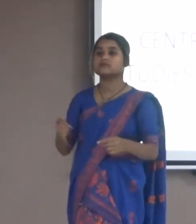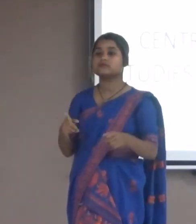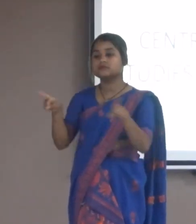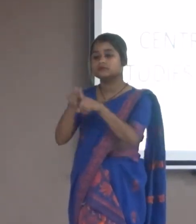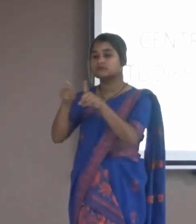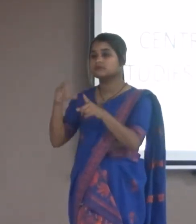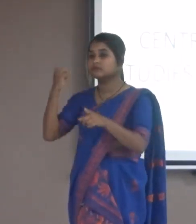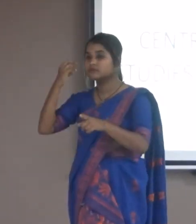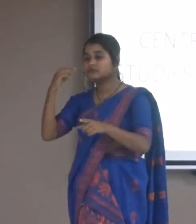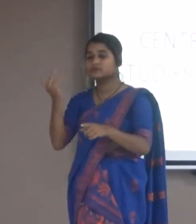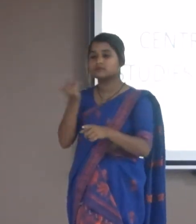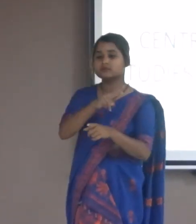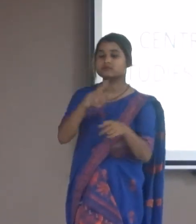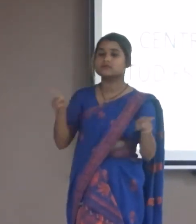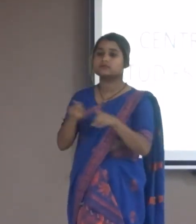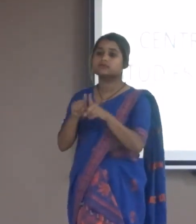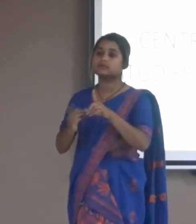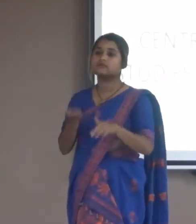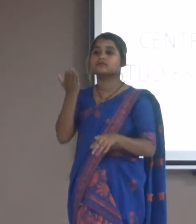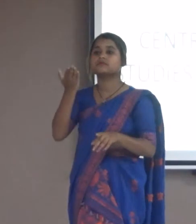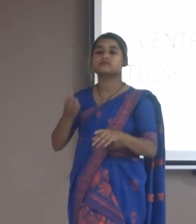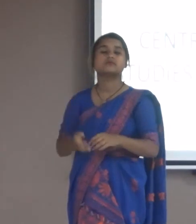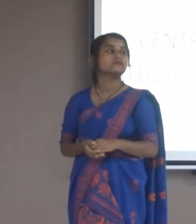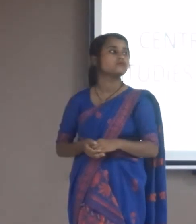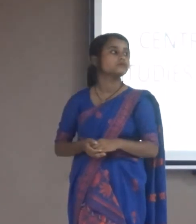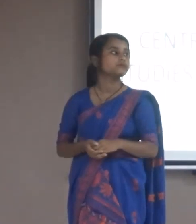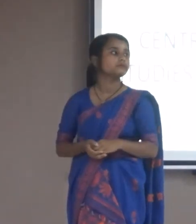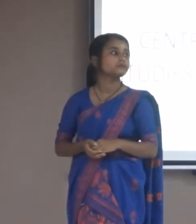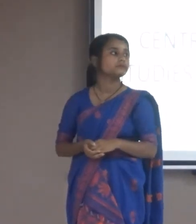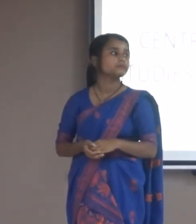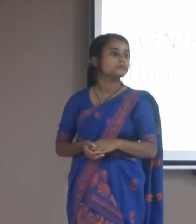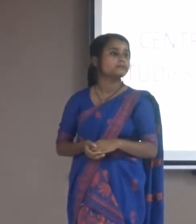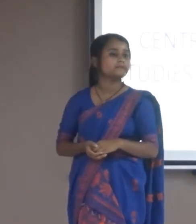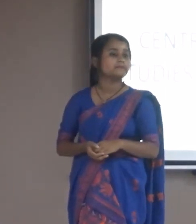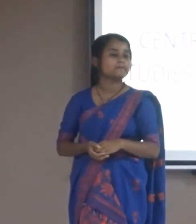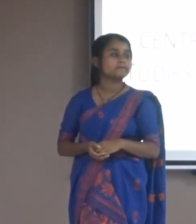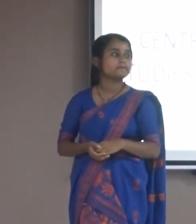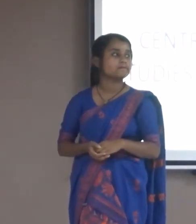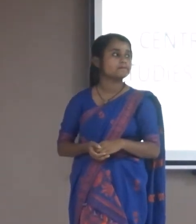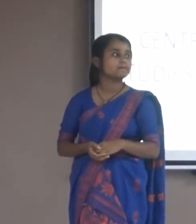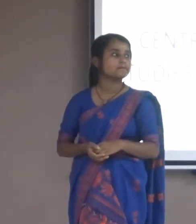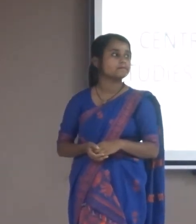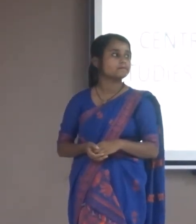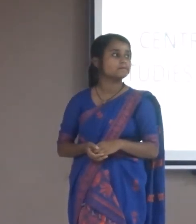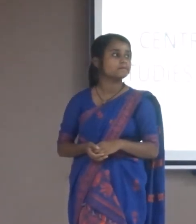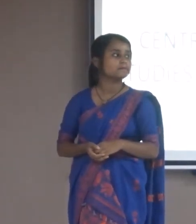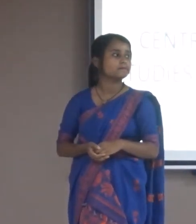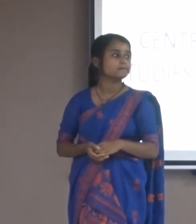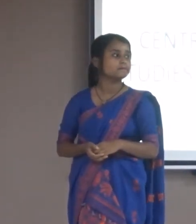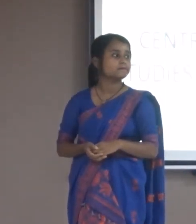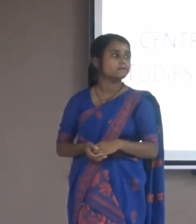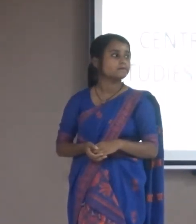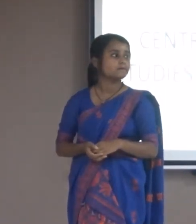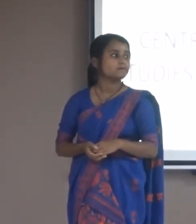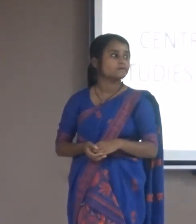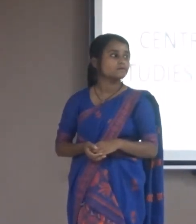rights under Article 14 and Article 21 of the Constitution. So therefore,